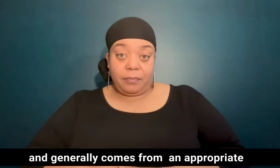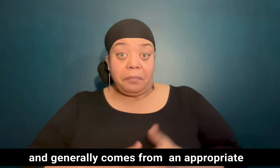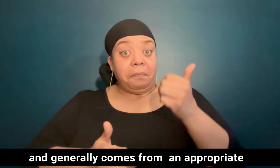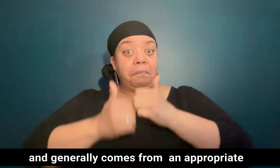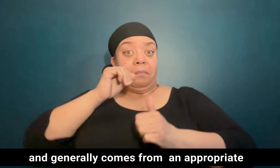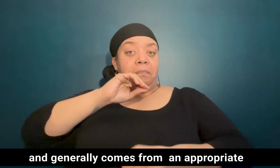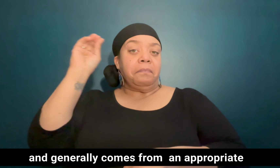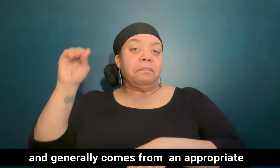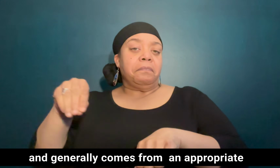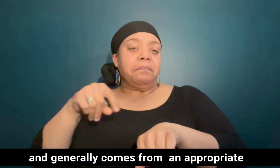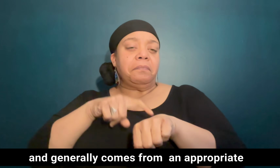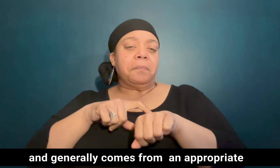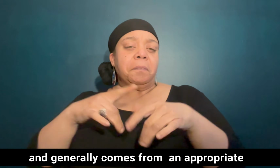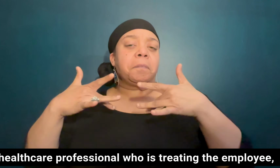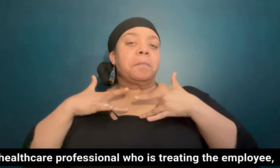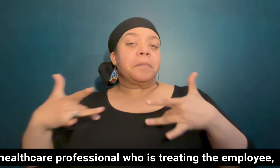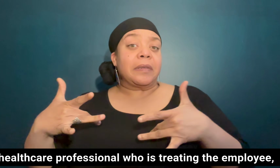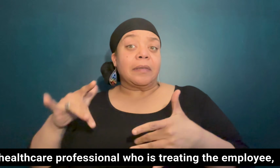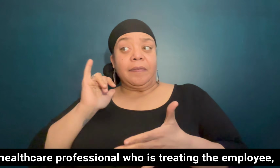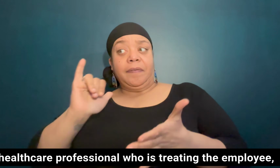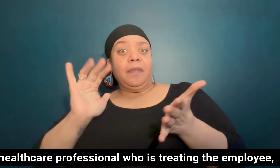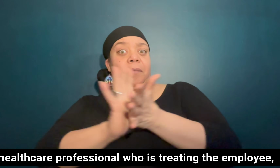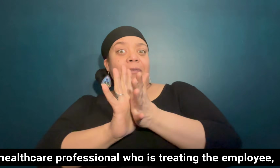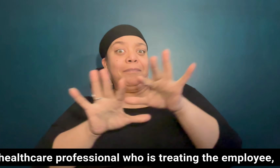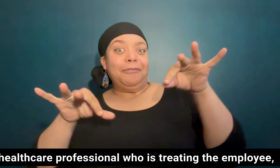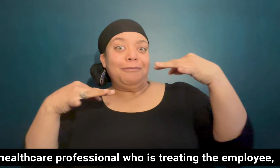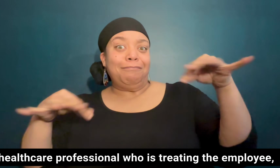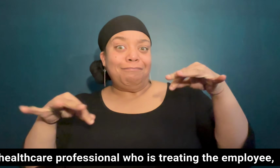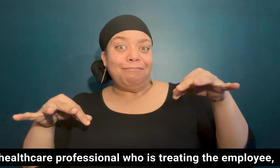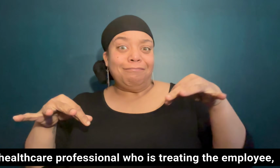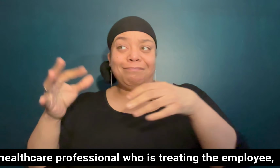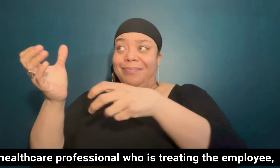and generally comes from an appropriate healthcare professional who is treating the employee.